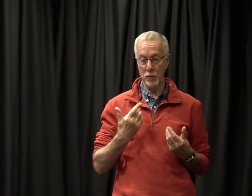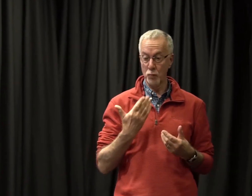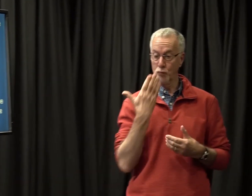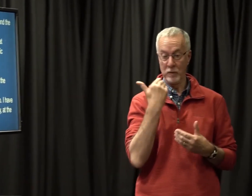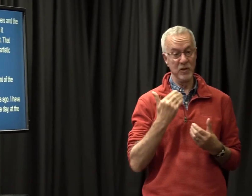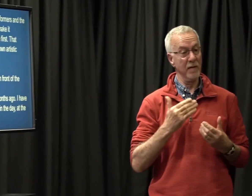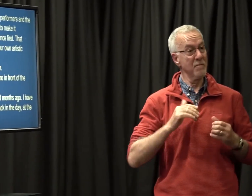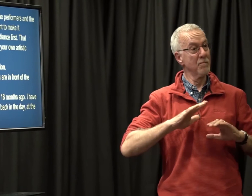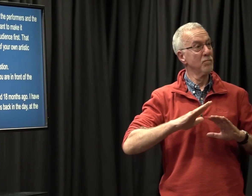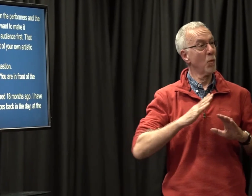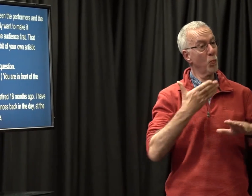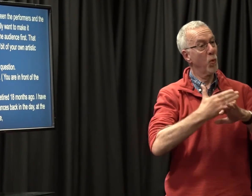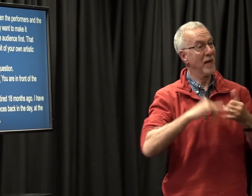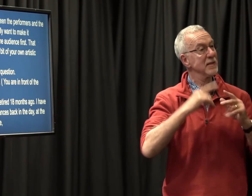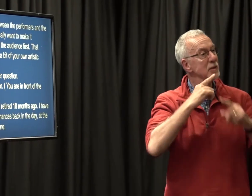At the time,